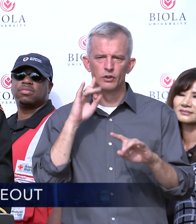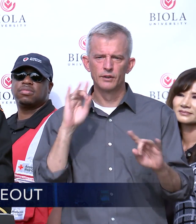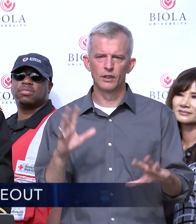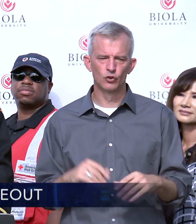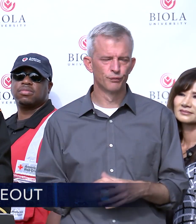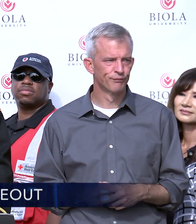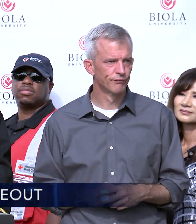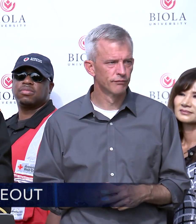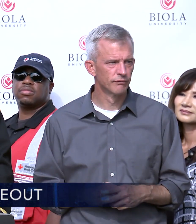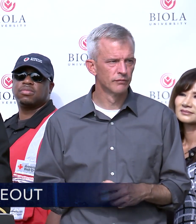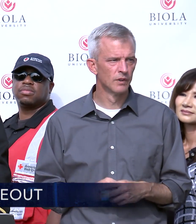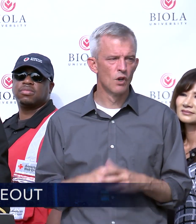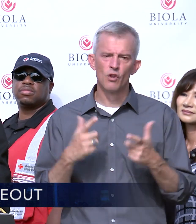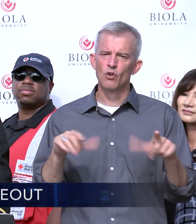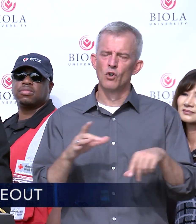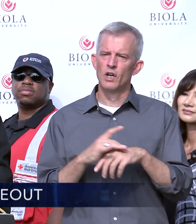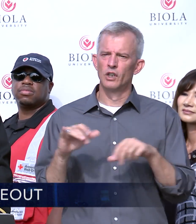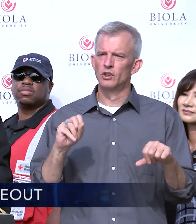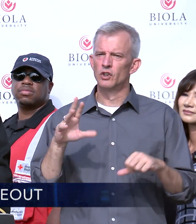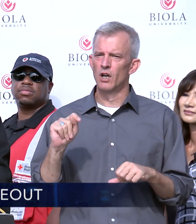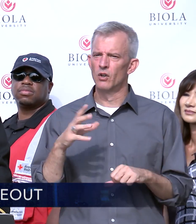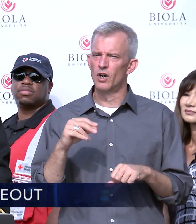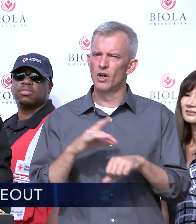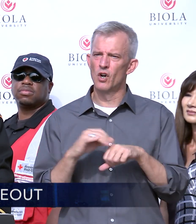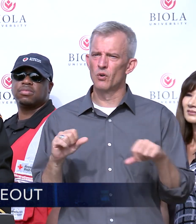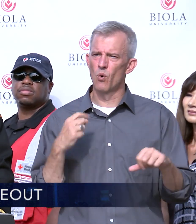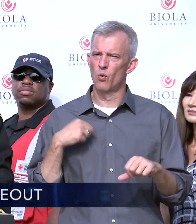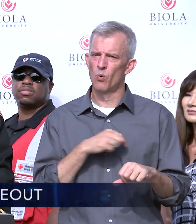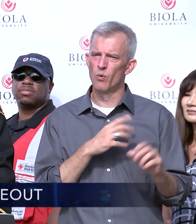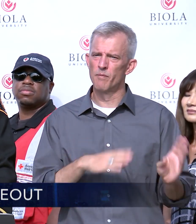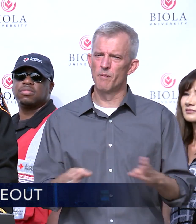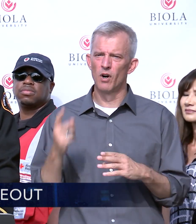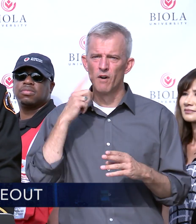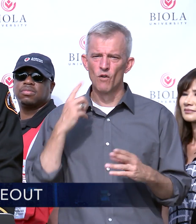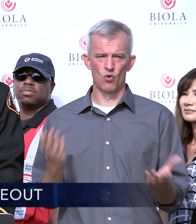Great ShakeOut and the great earthquake that we're preparing for here